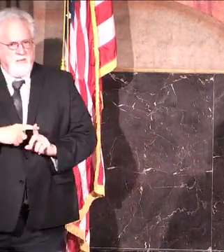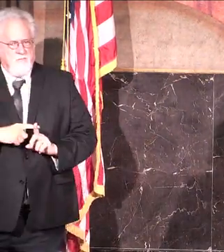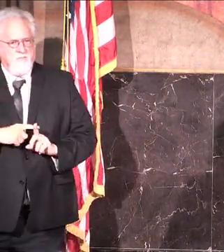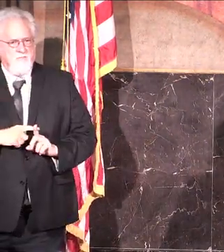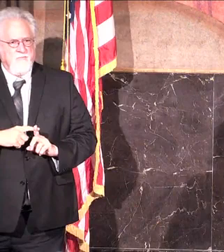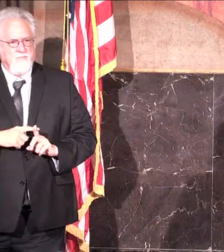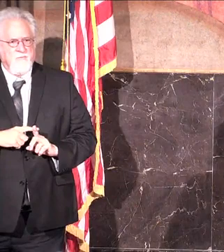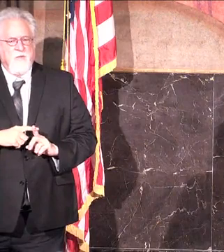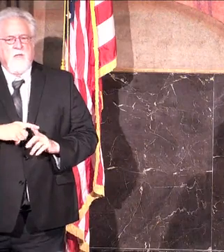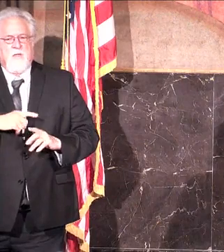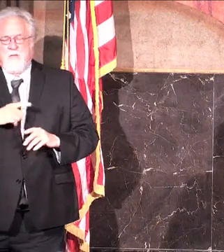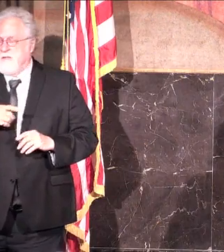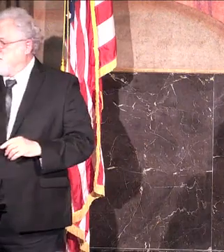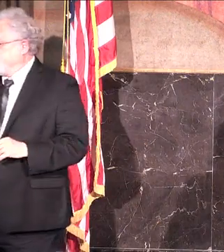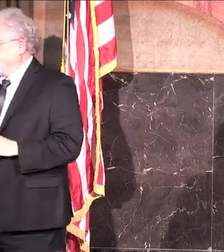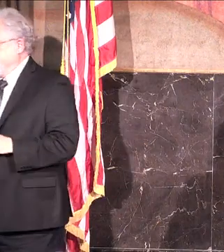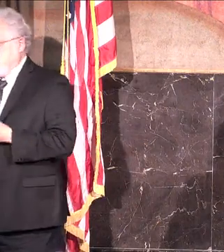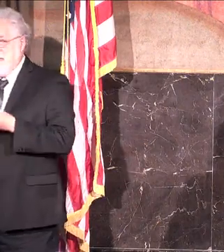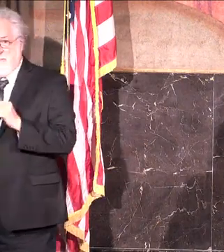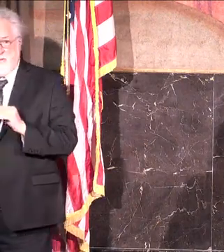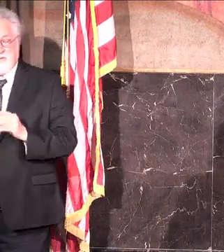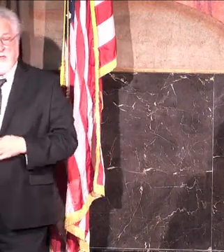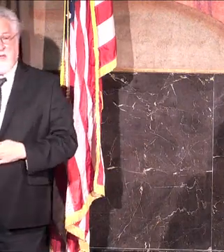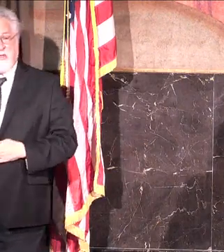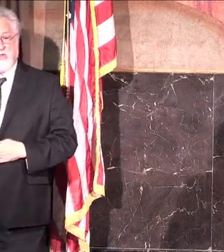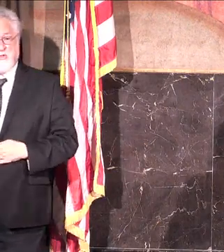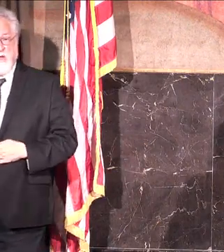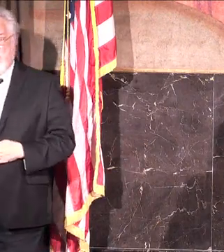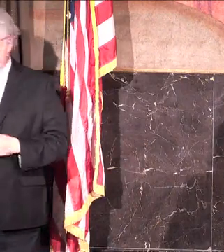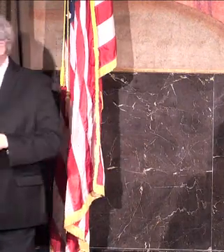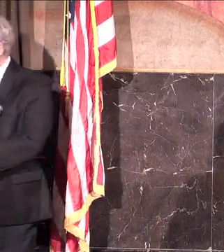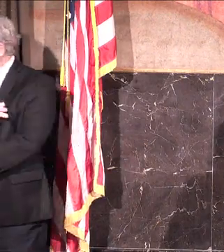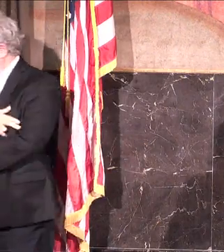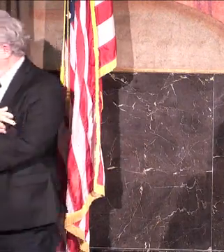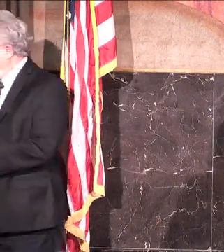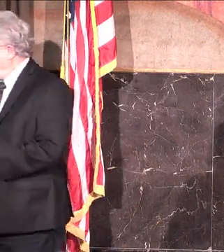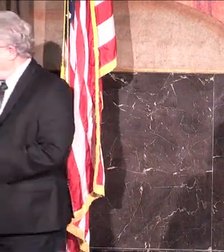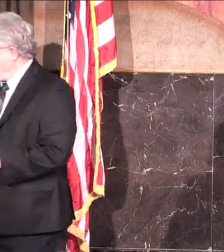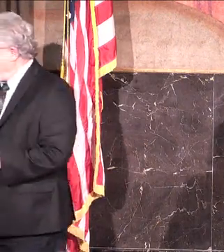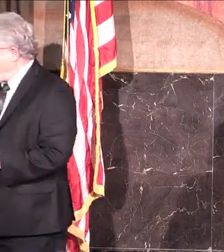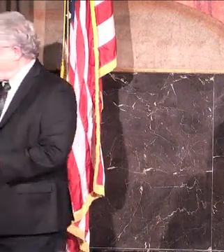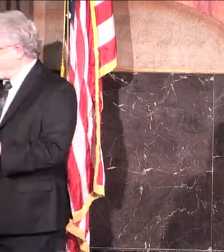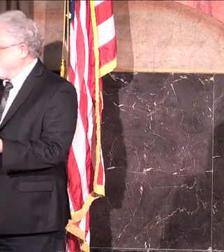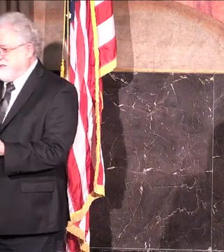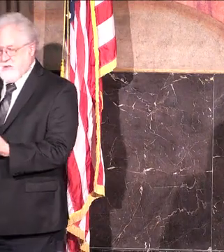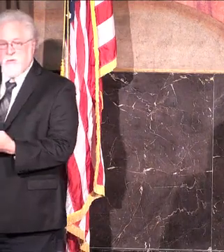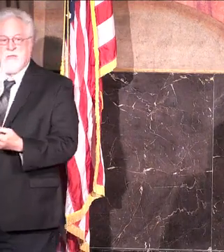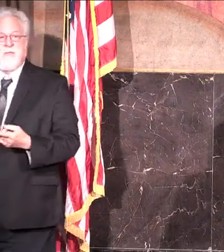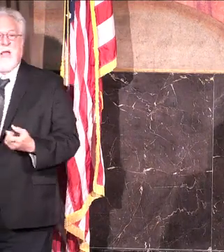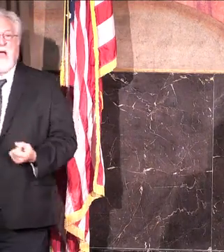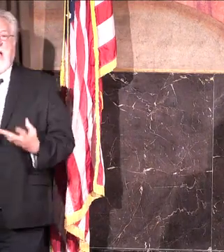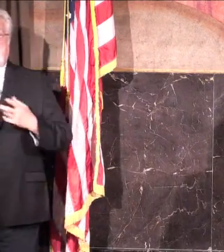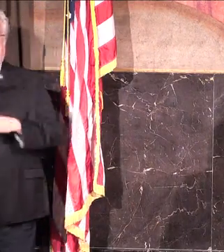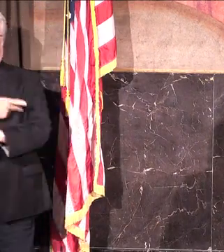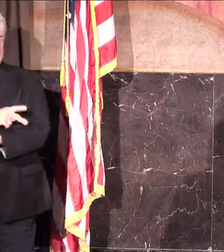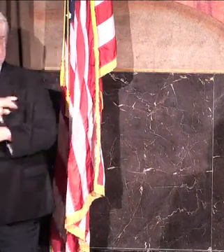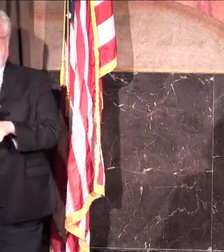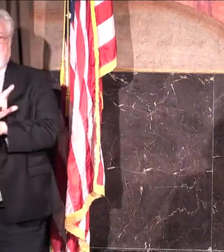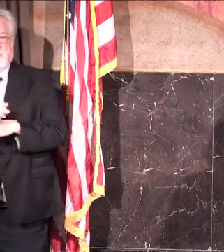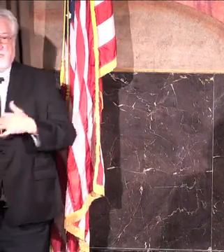today's numbers. There was a drop in hospitalizations and a decrease in the number of patients on